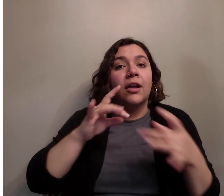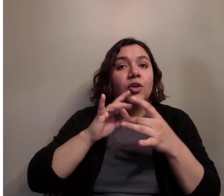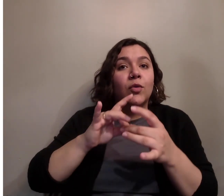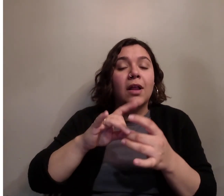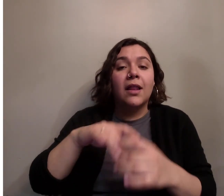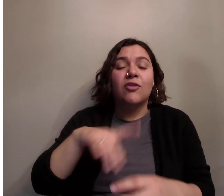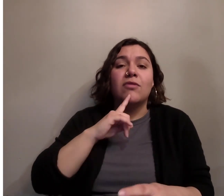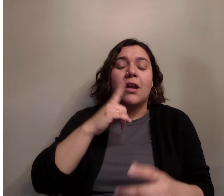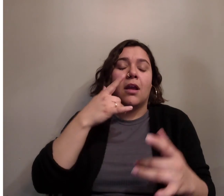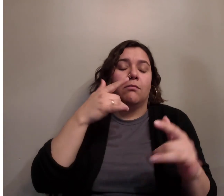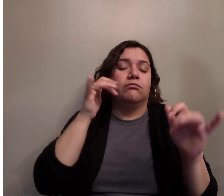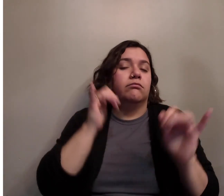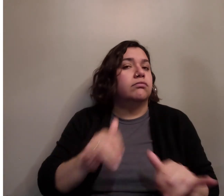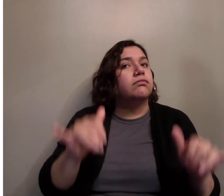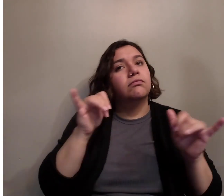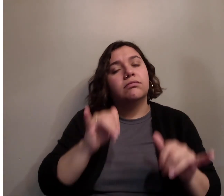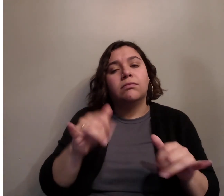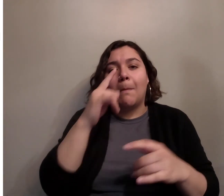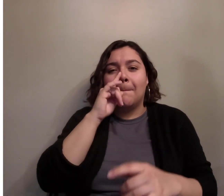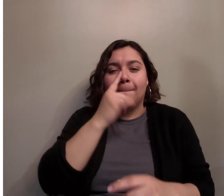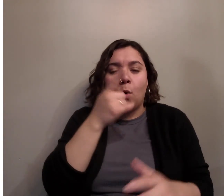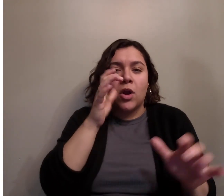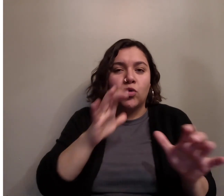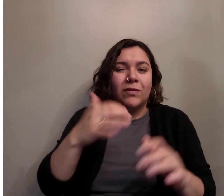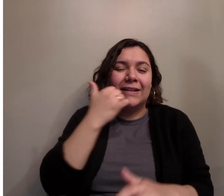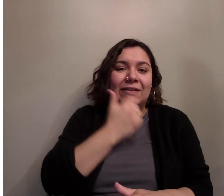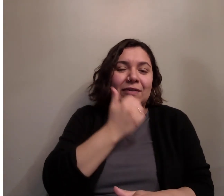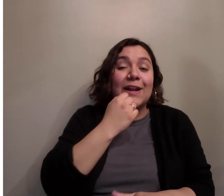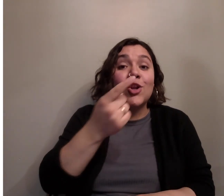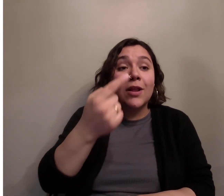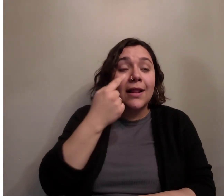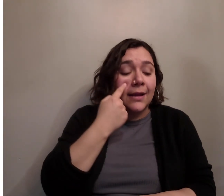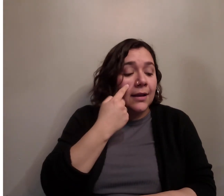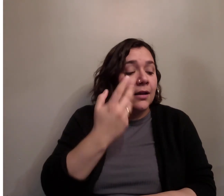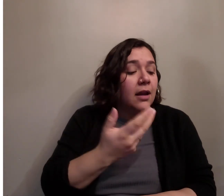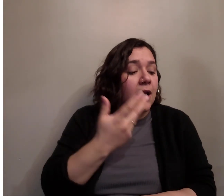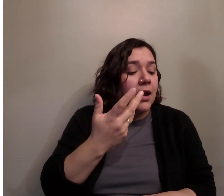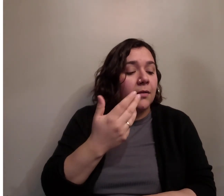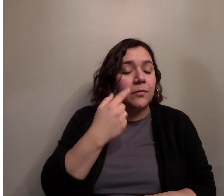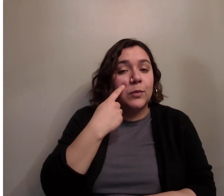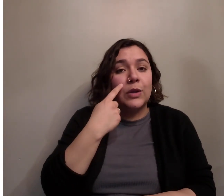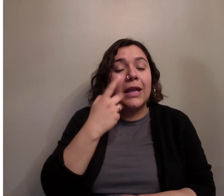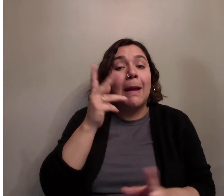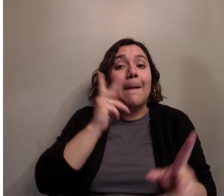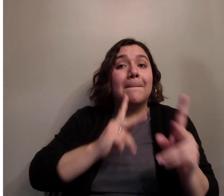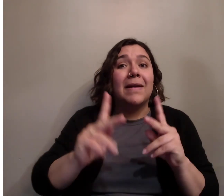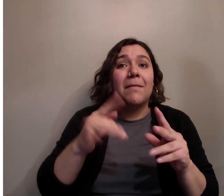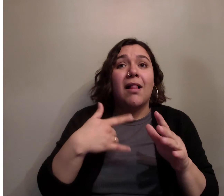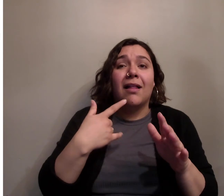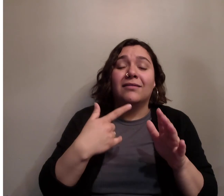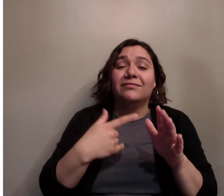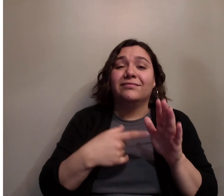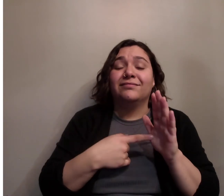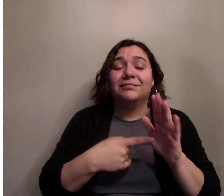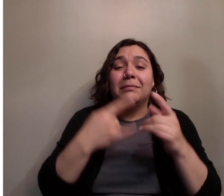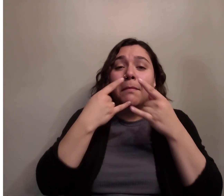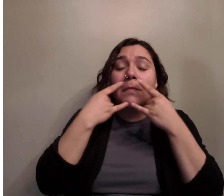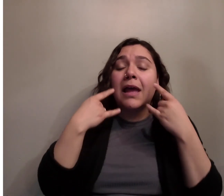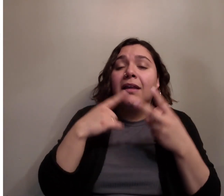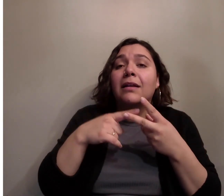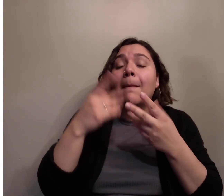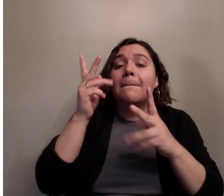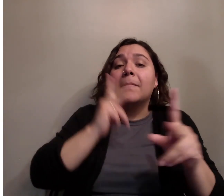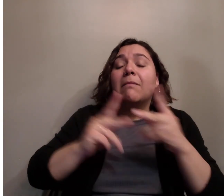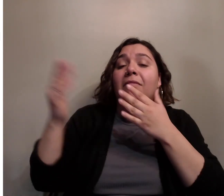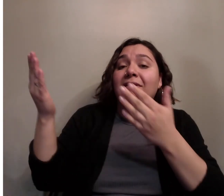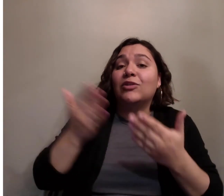with the mundane things that you're doing every day that you think are so, people sewing